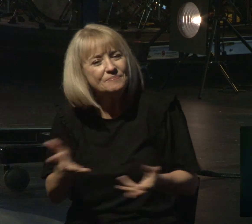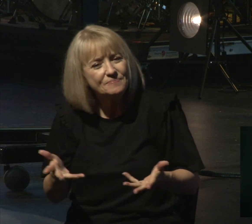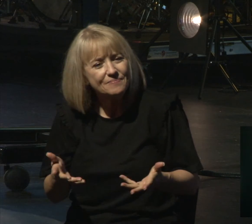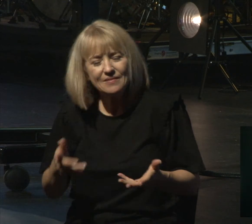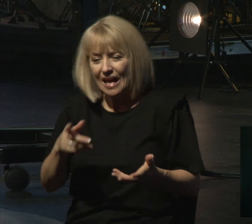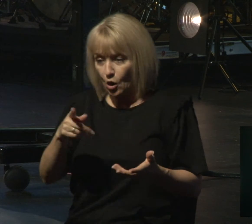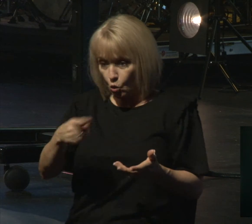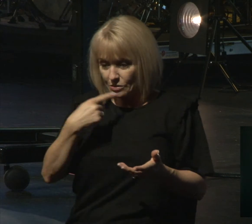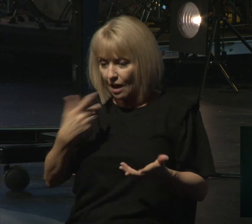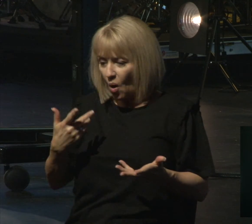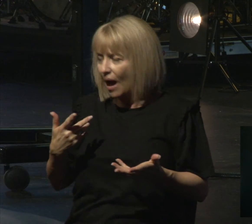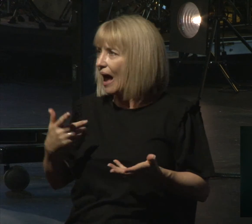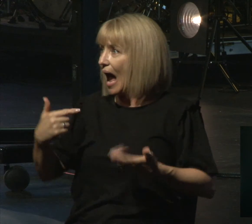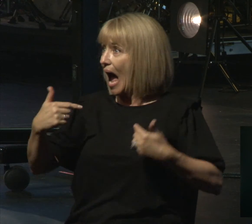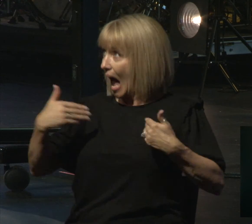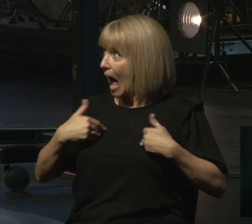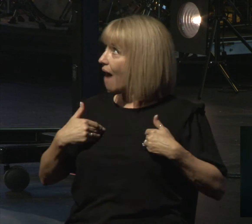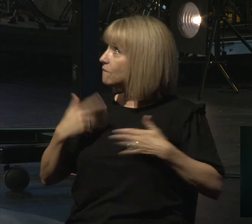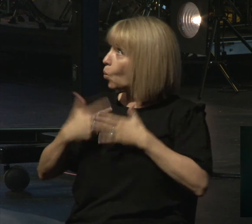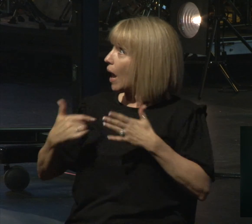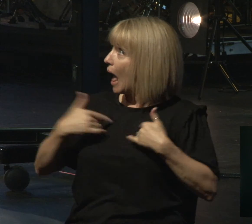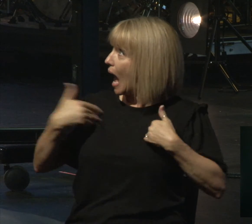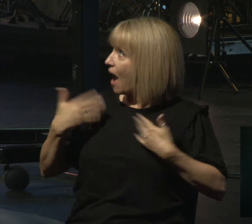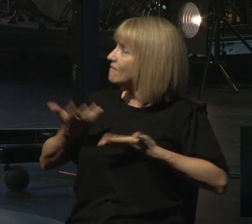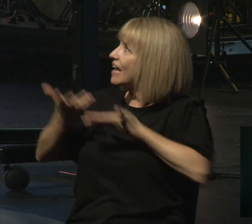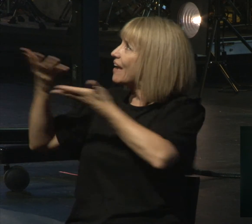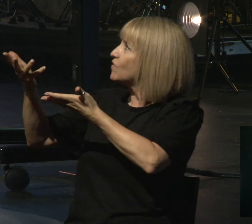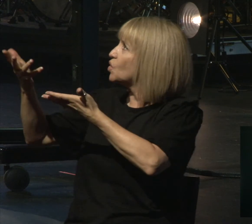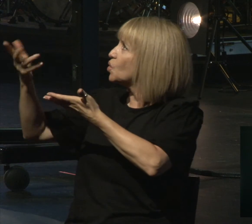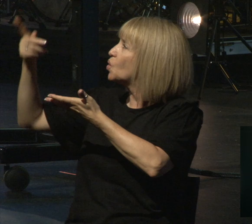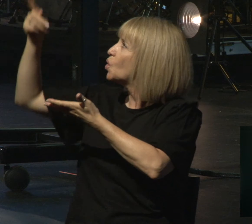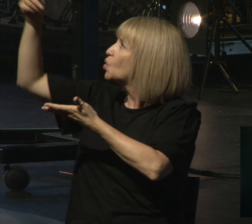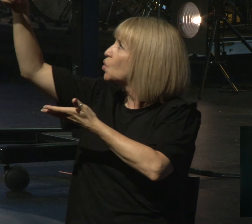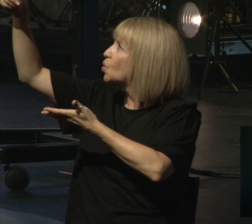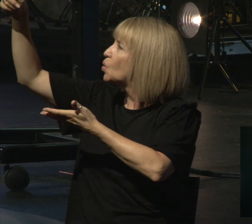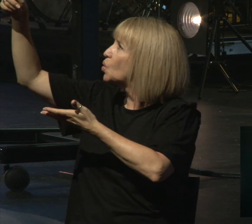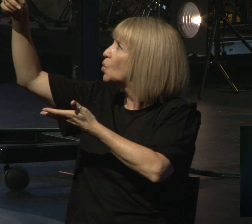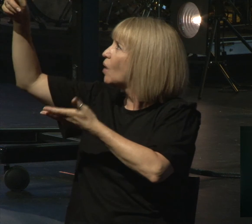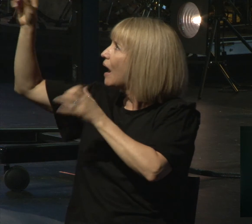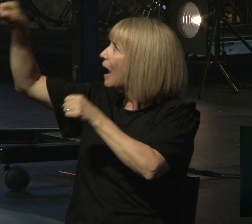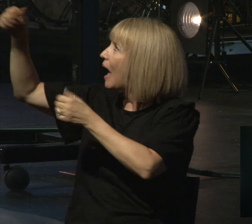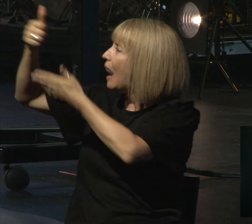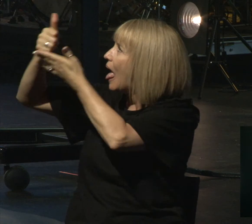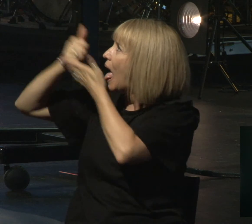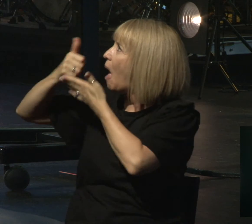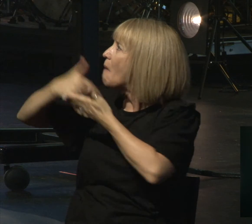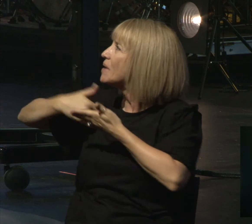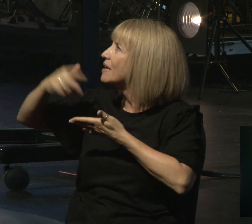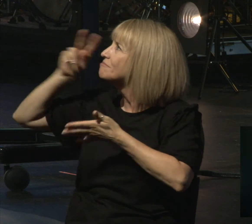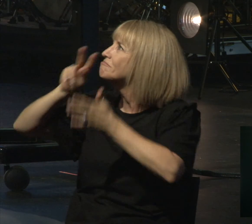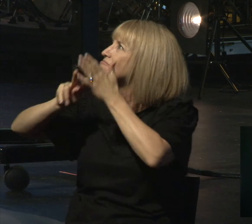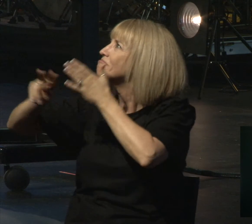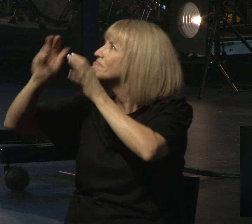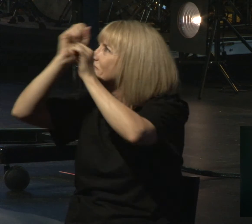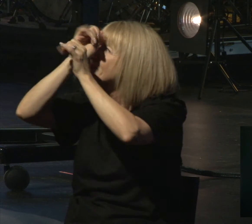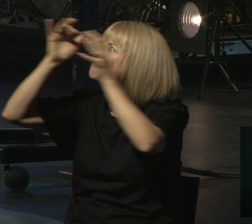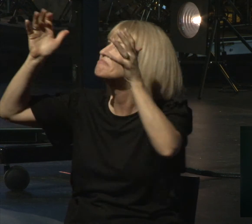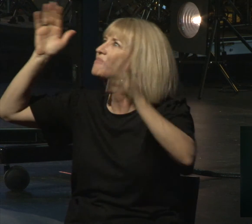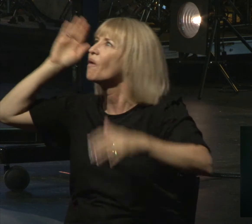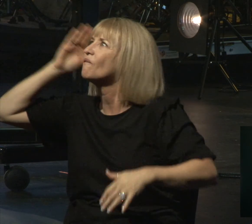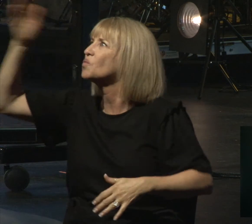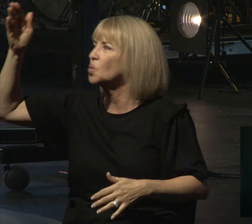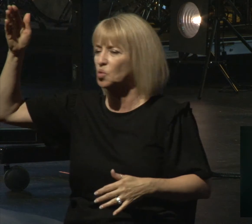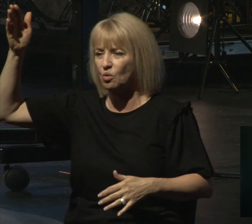given you what is. Will you be committed to what could be? And so that's the question I have for